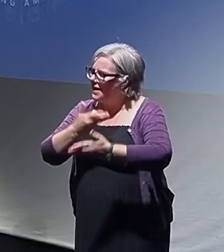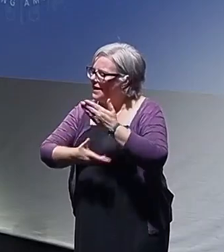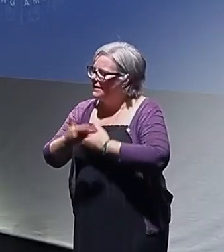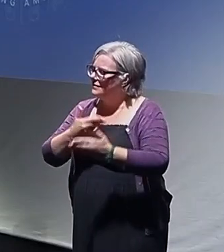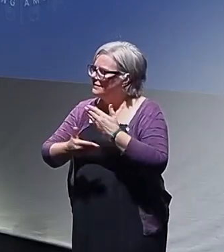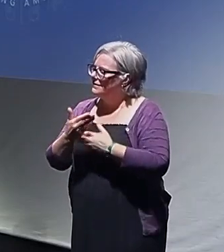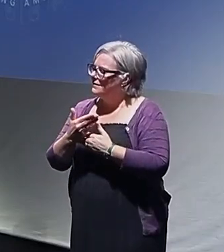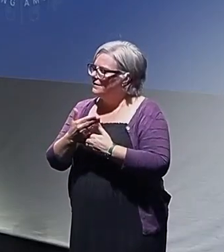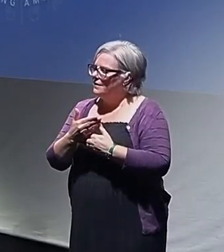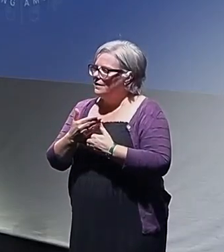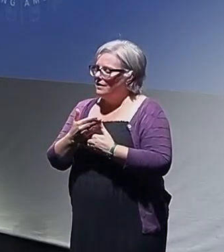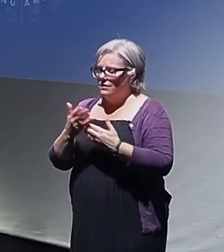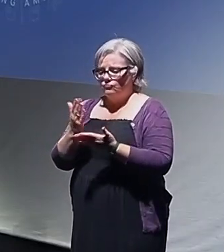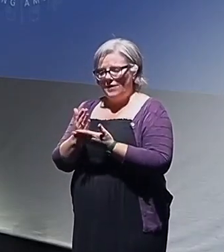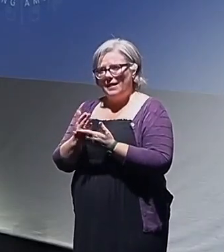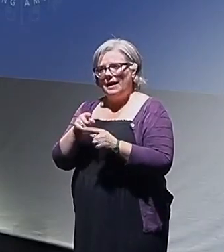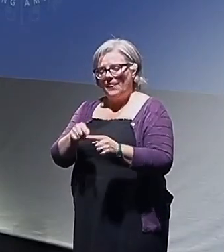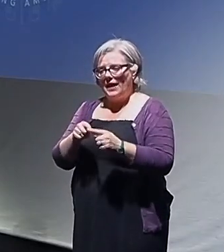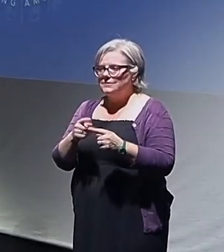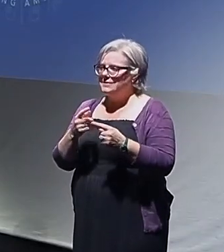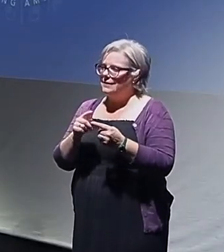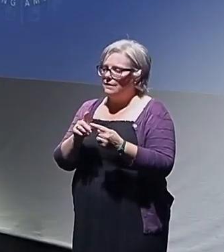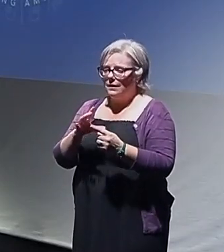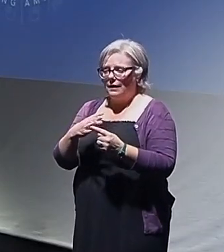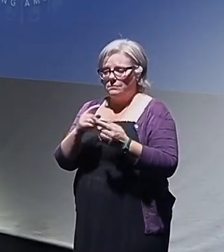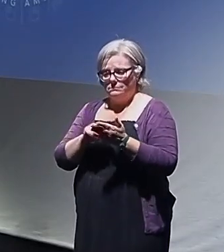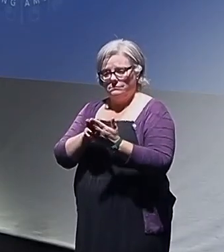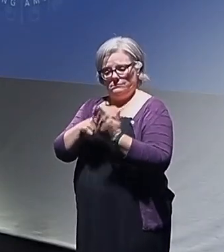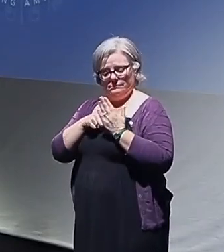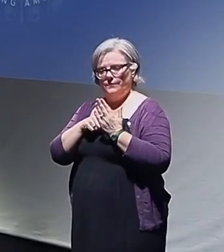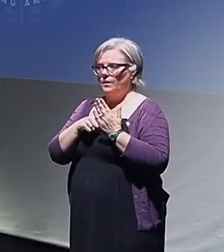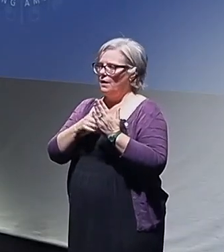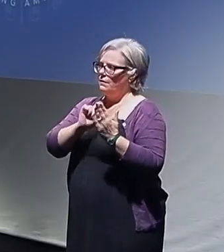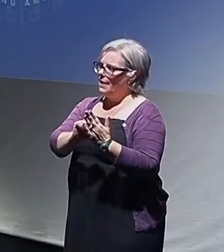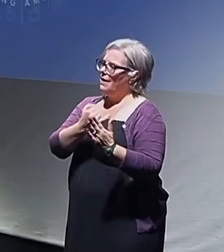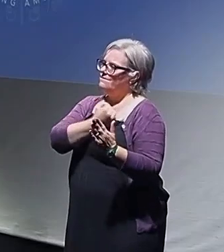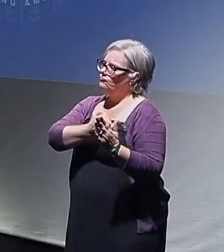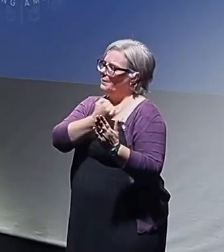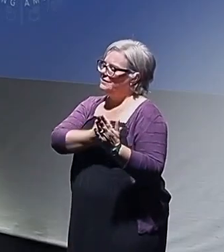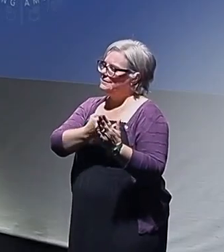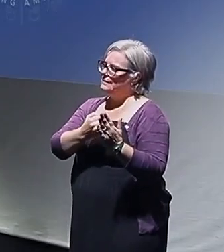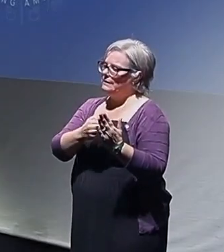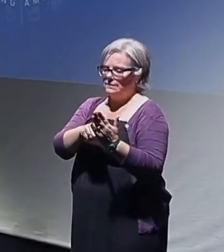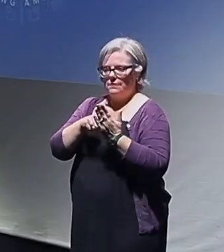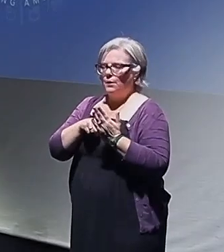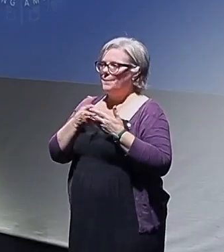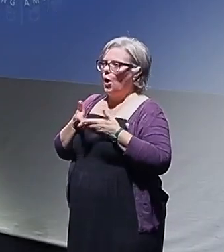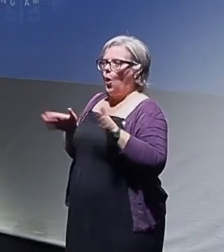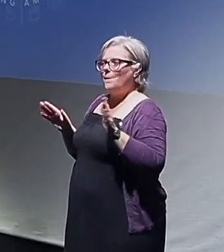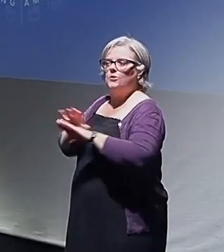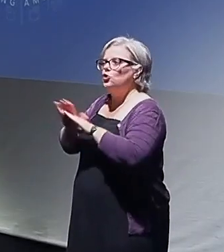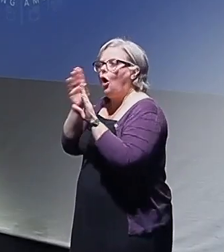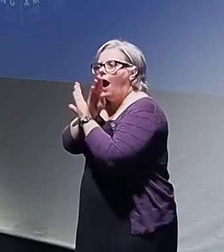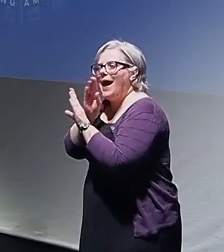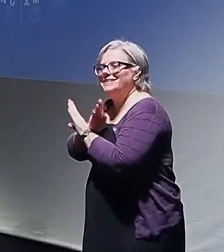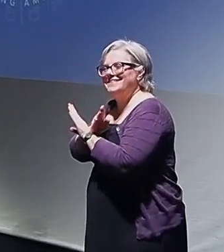a invitation to be vulnerable and be open and not try and hide that when you're a performer.